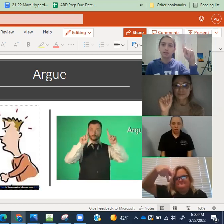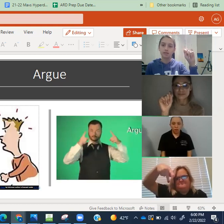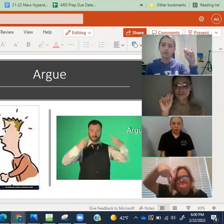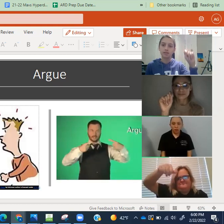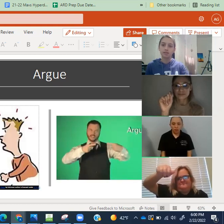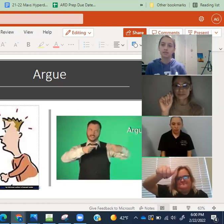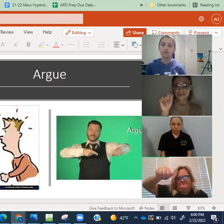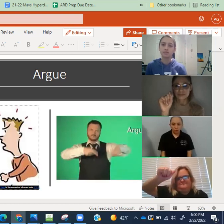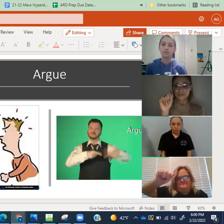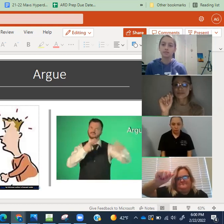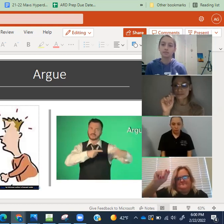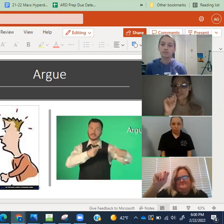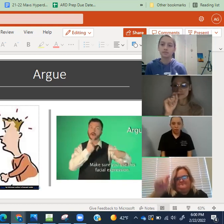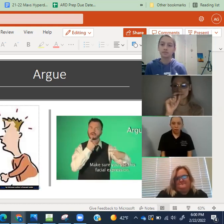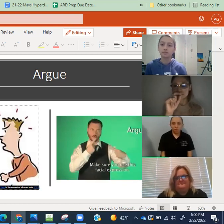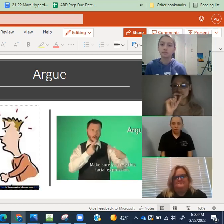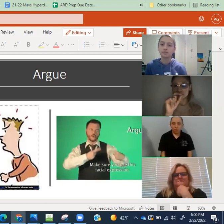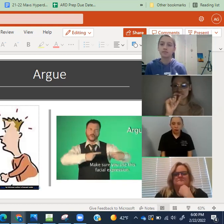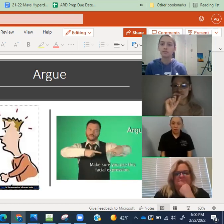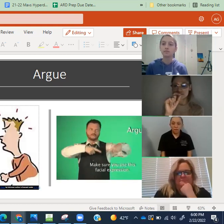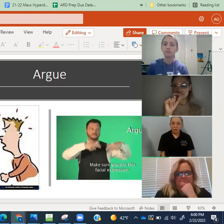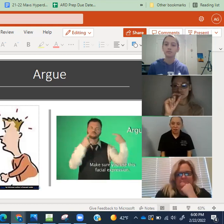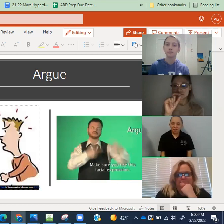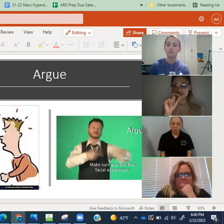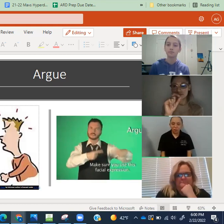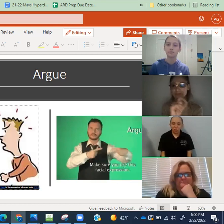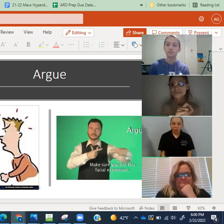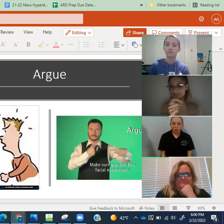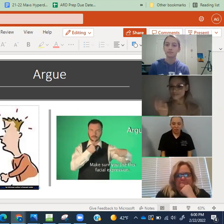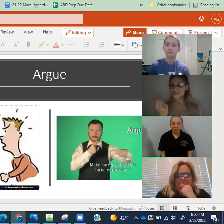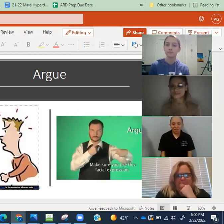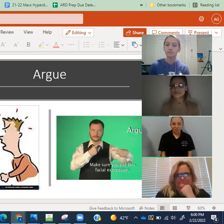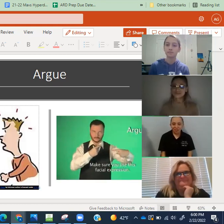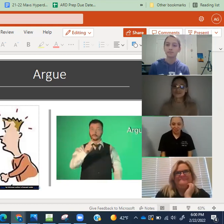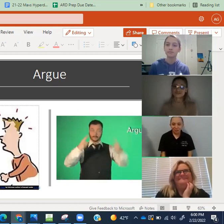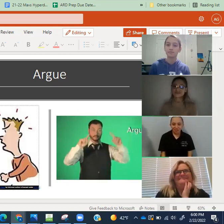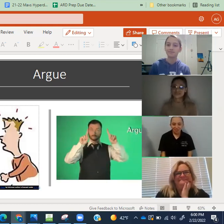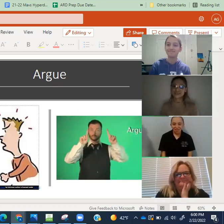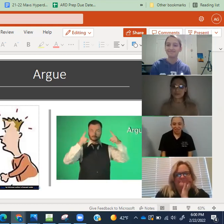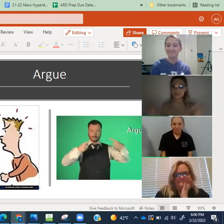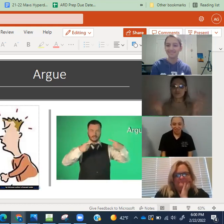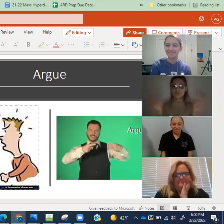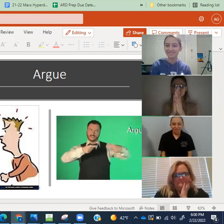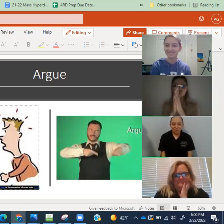S P A T. I've never heard that word before.